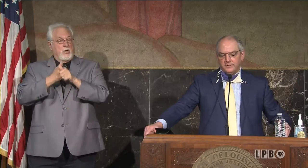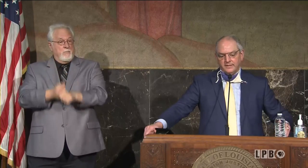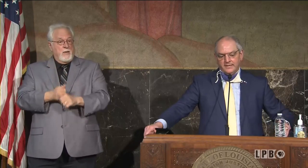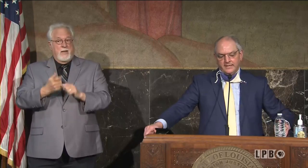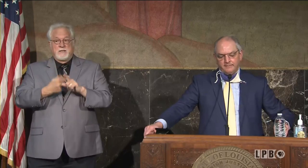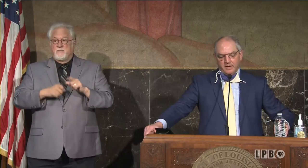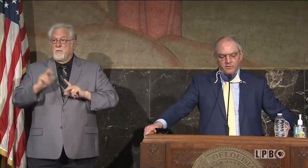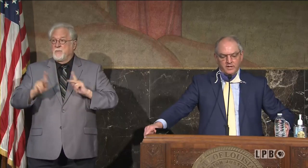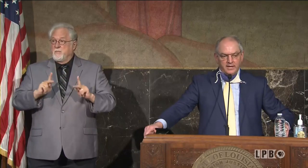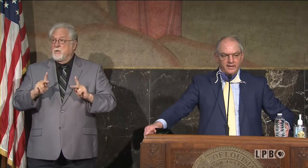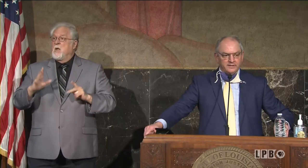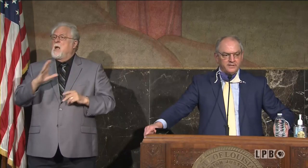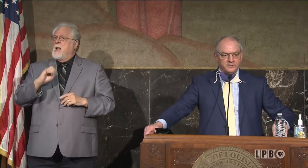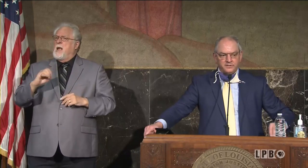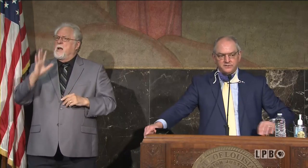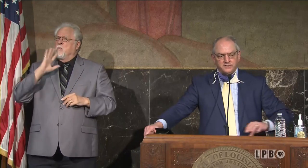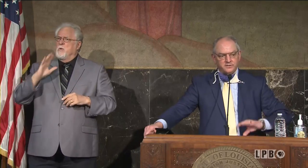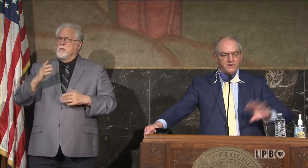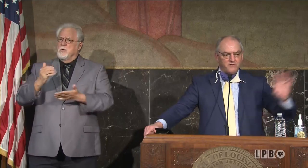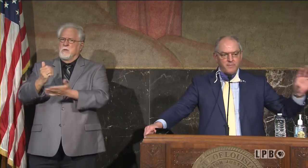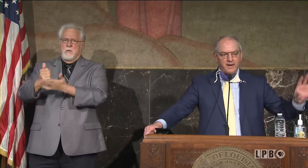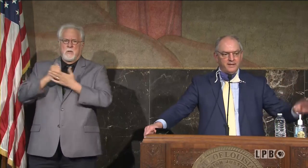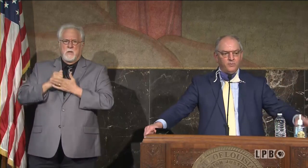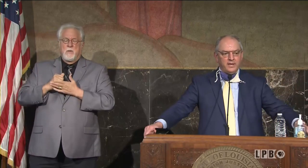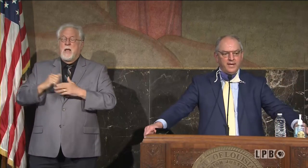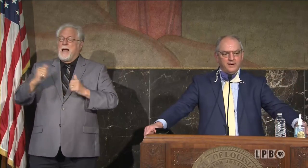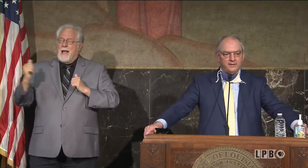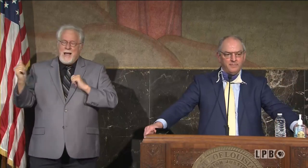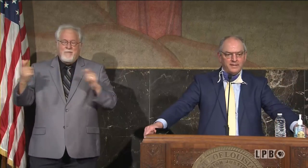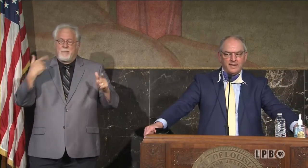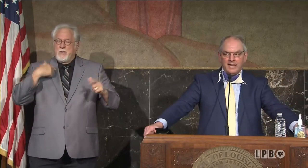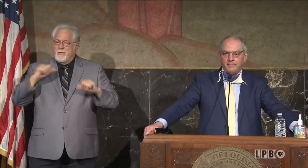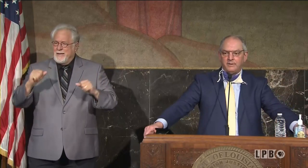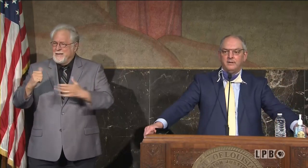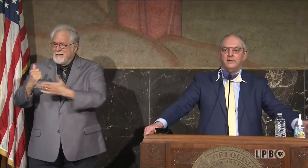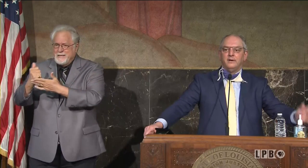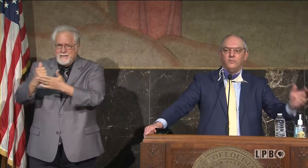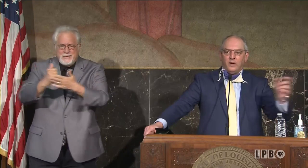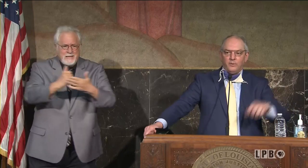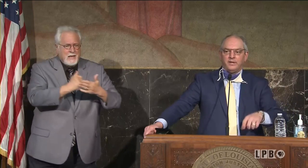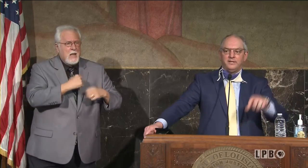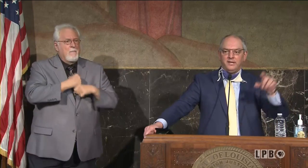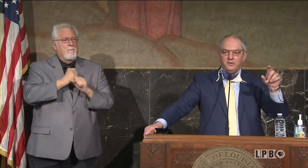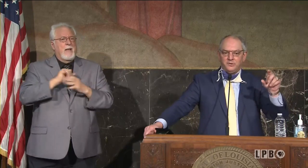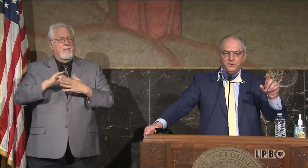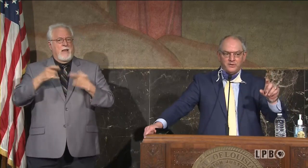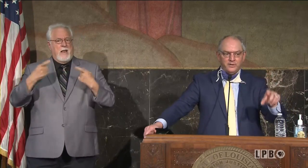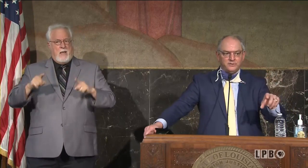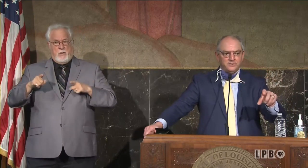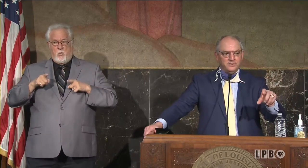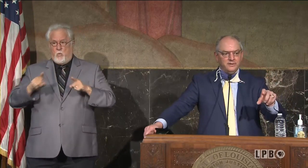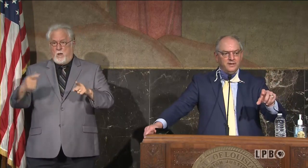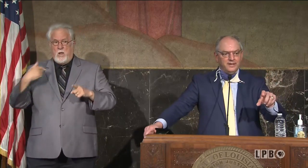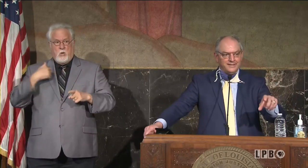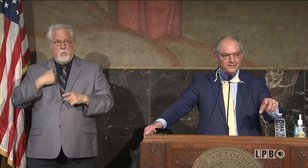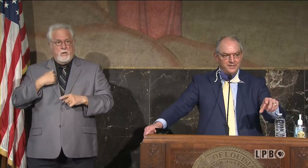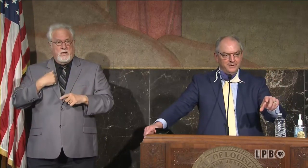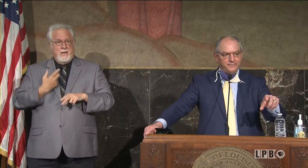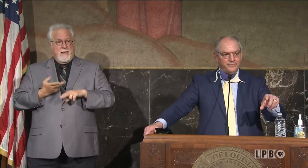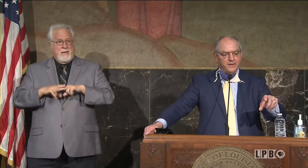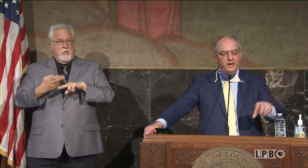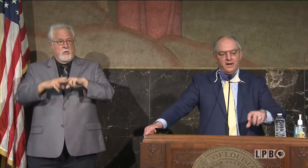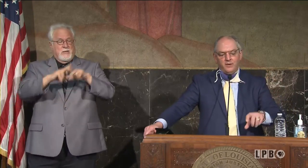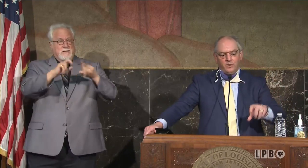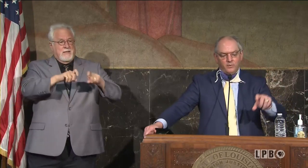individuals, and we're going to enlist the assistance of everybody that we can to make that happen, while we continue to increase